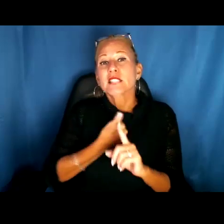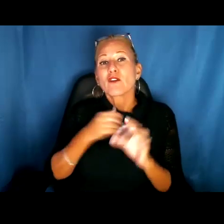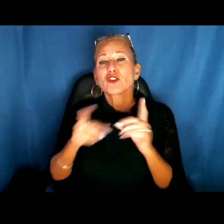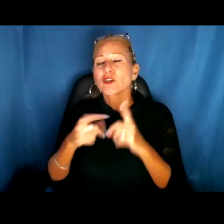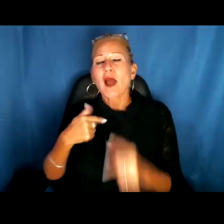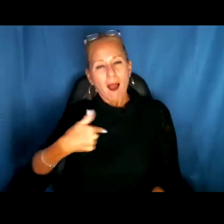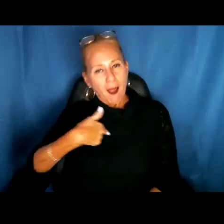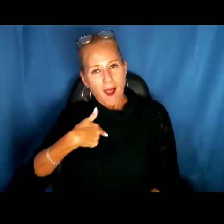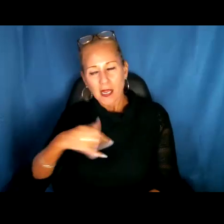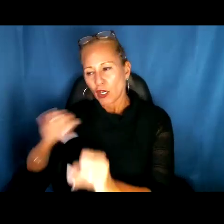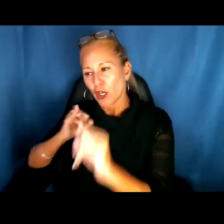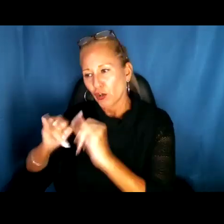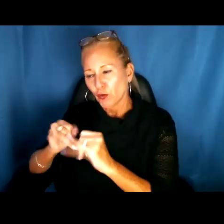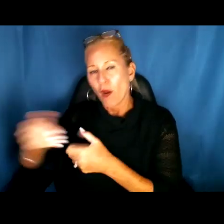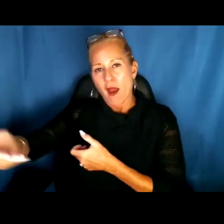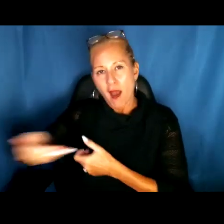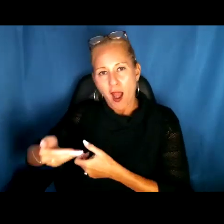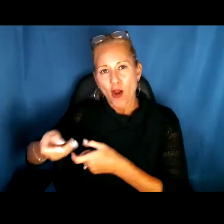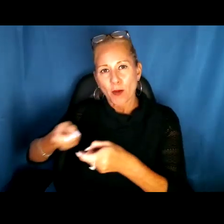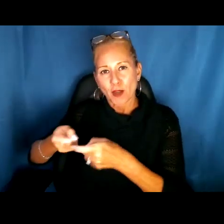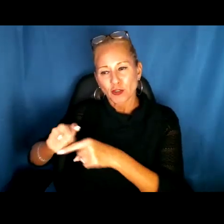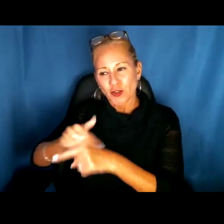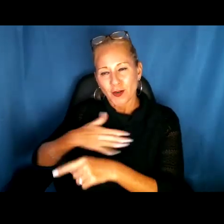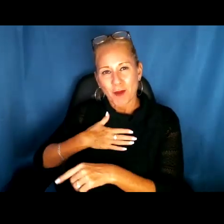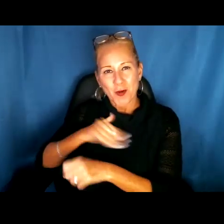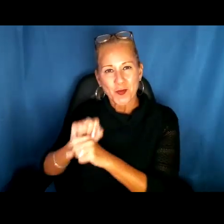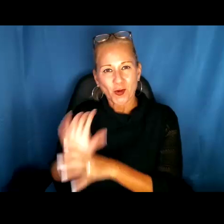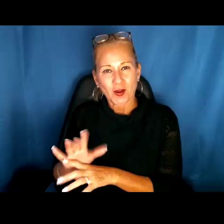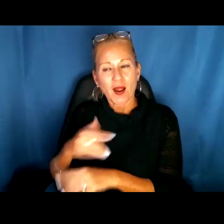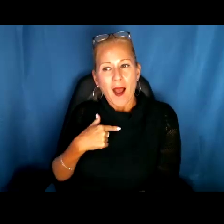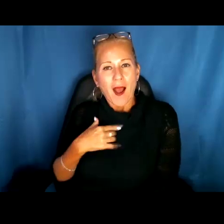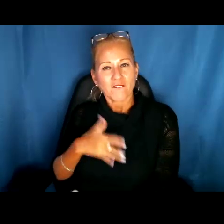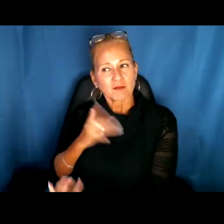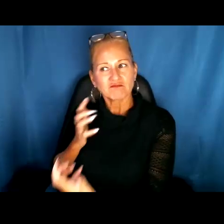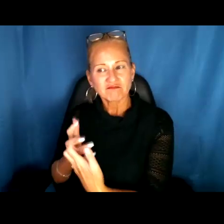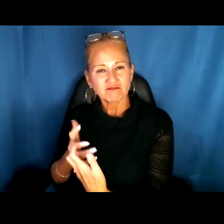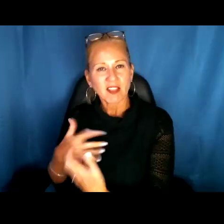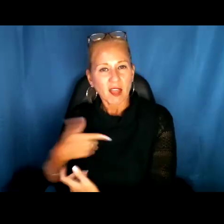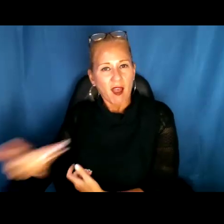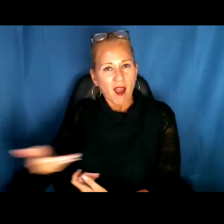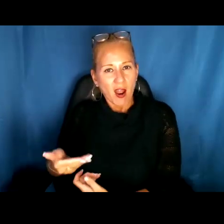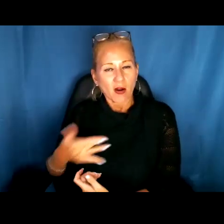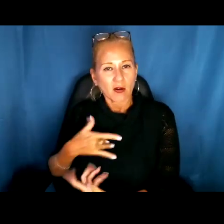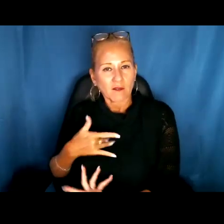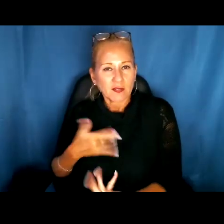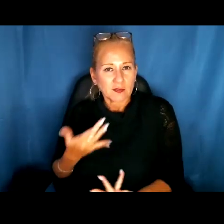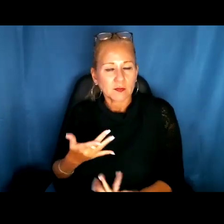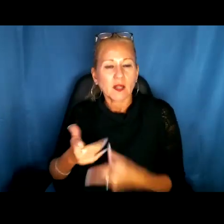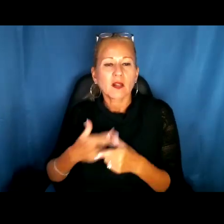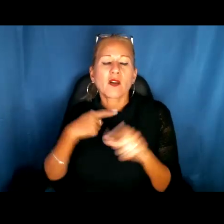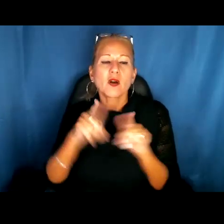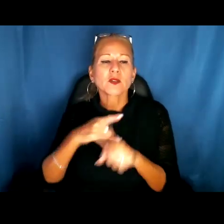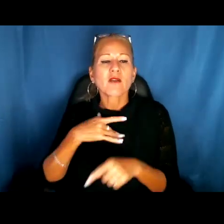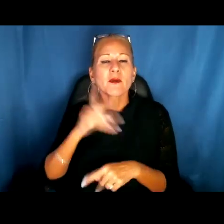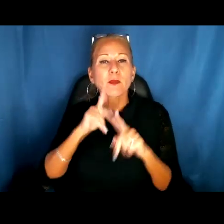hire, and manage and train all of my workers. So I got people that I like and I want to spend time with. I also can have people that